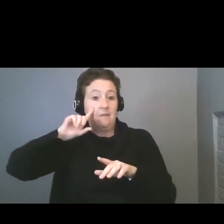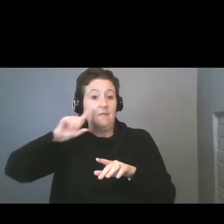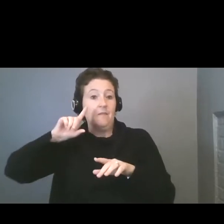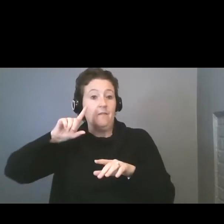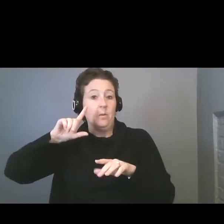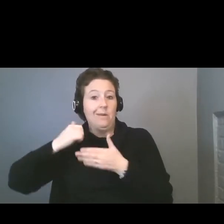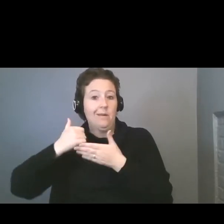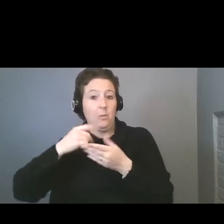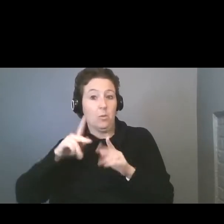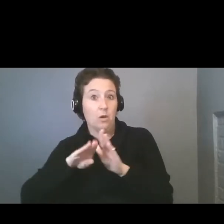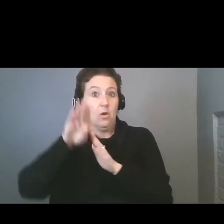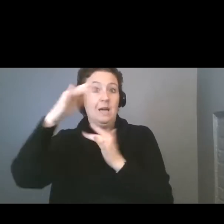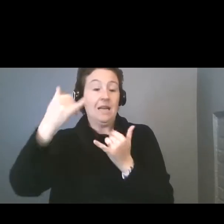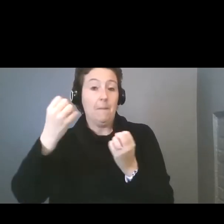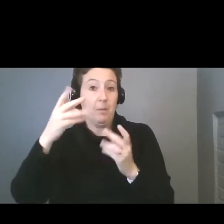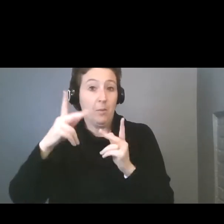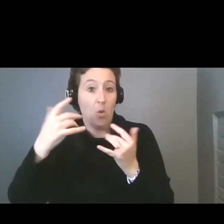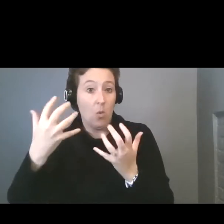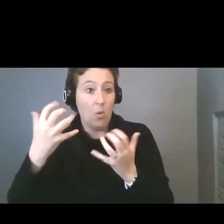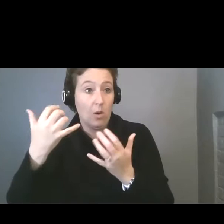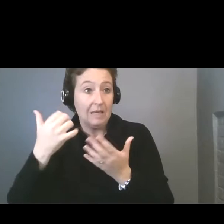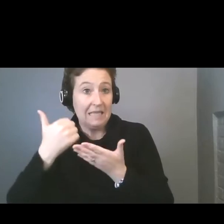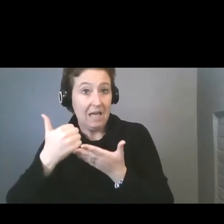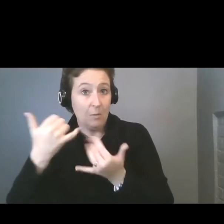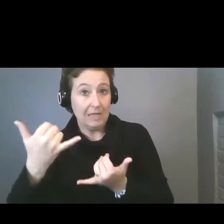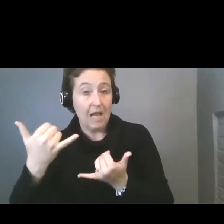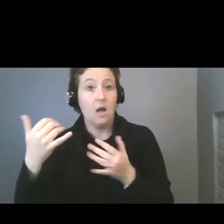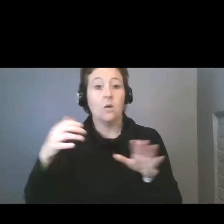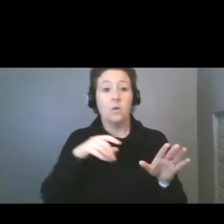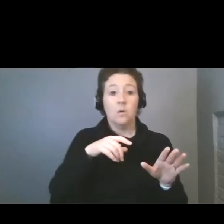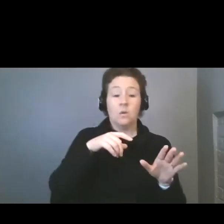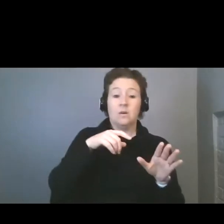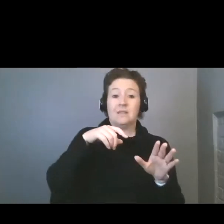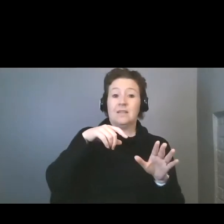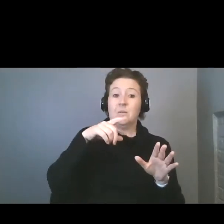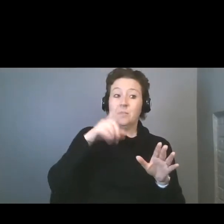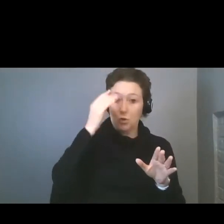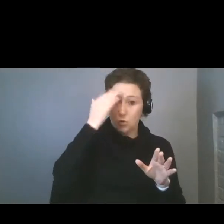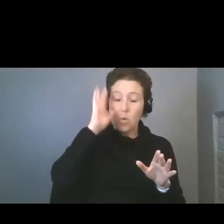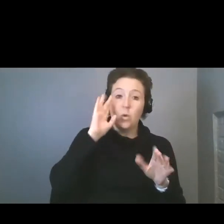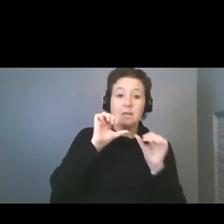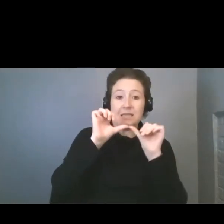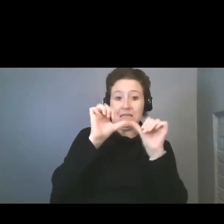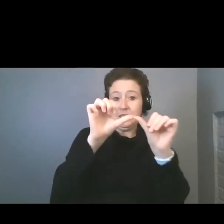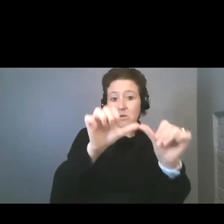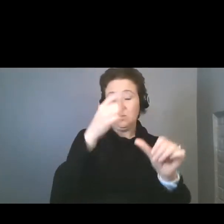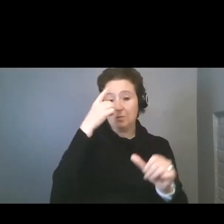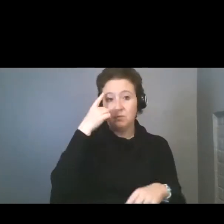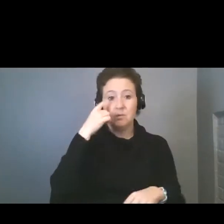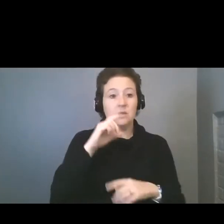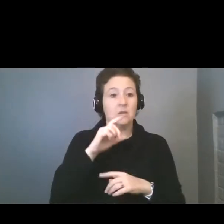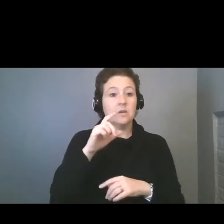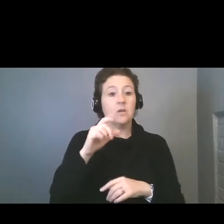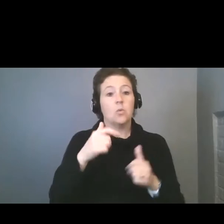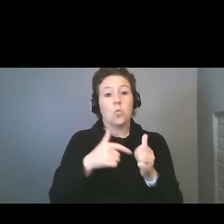time. Because just like the Great Recession, this is going to be a marathon, not a sprint. As always, it takes three